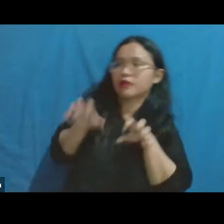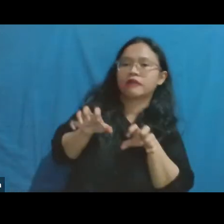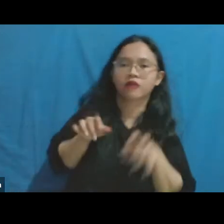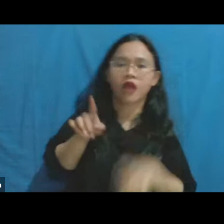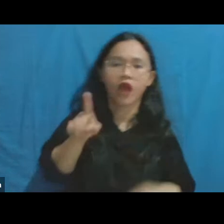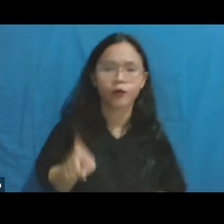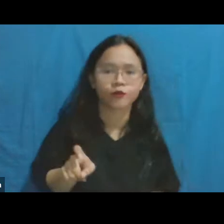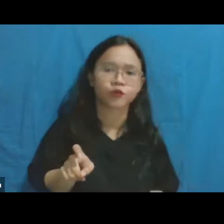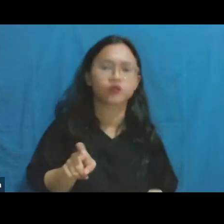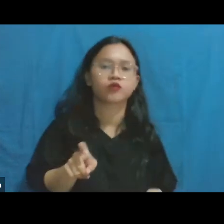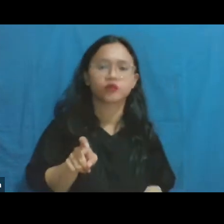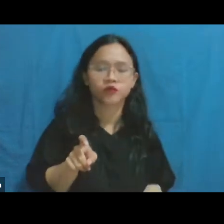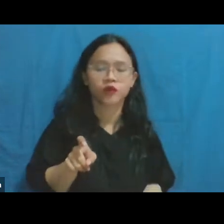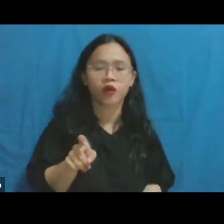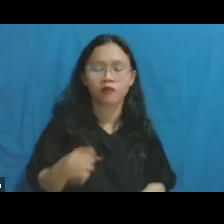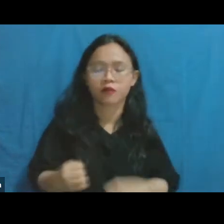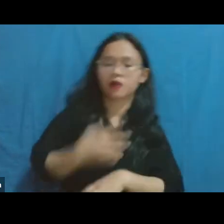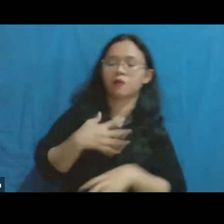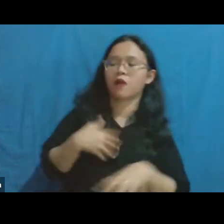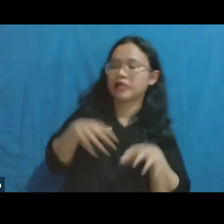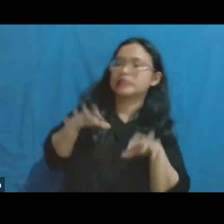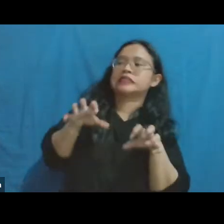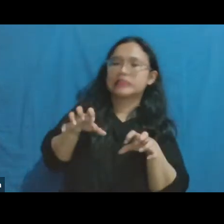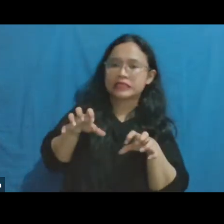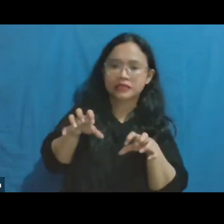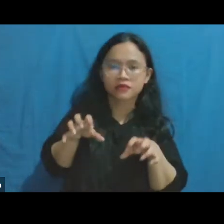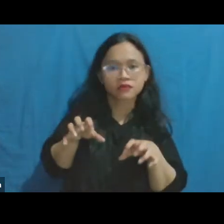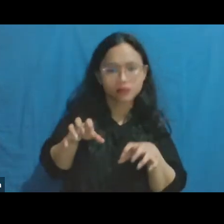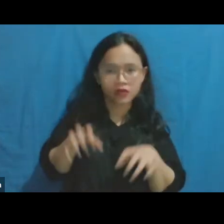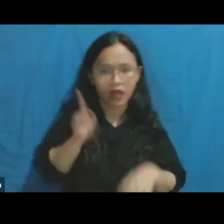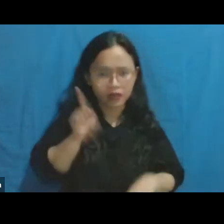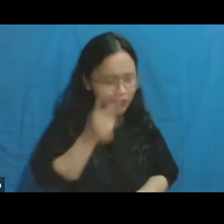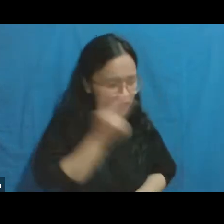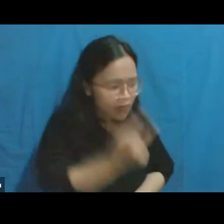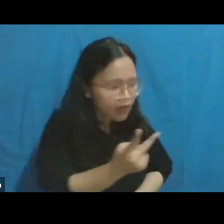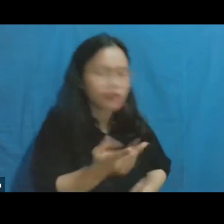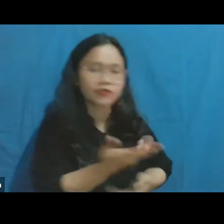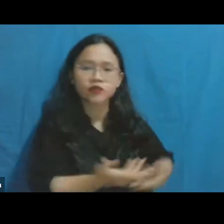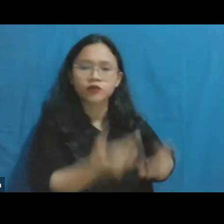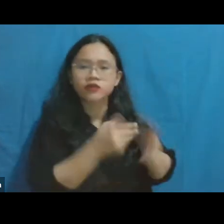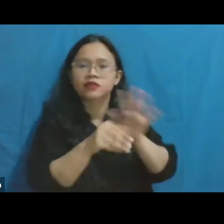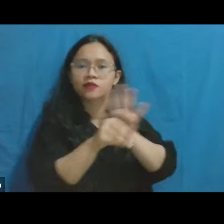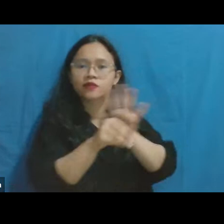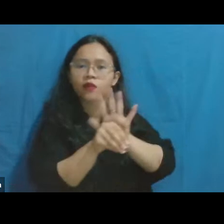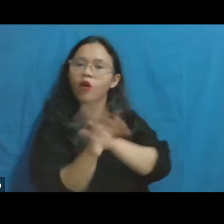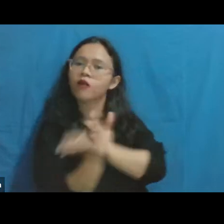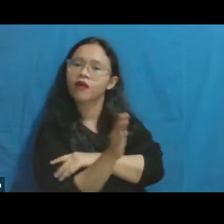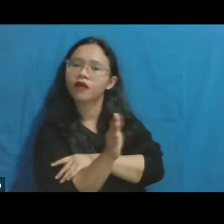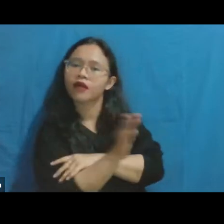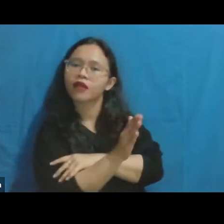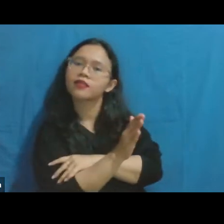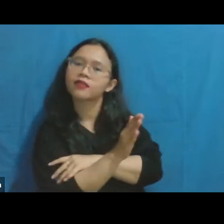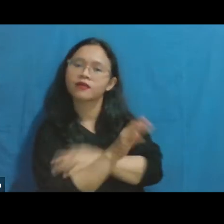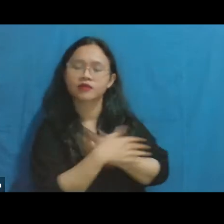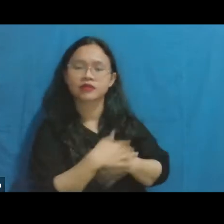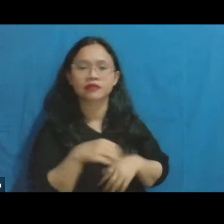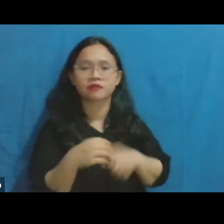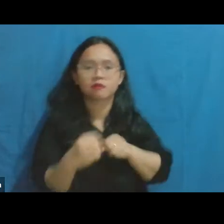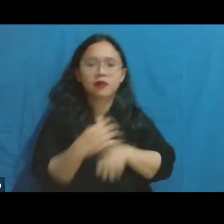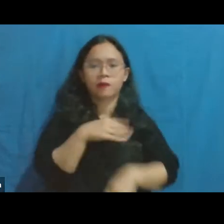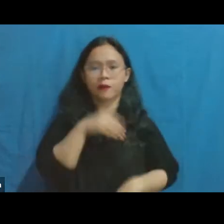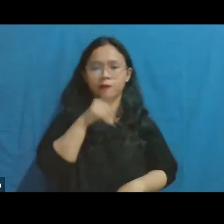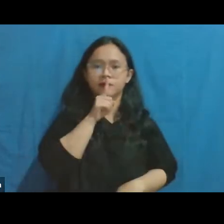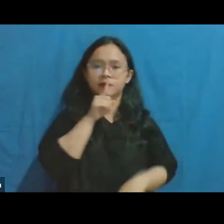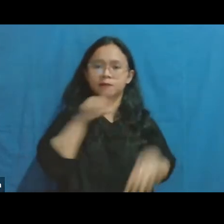it's really real in West Papua, and previously Ian also mentioned about chilling effect